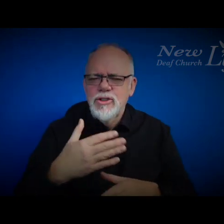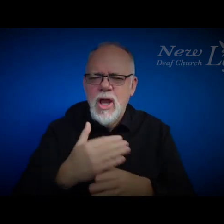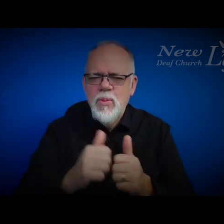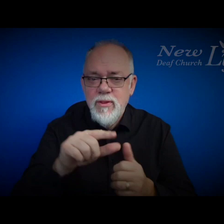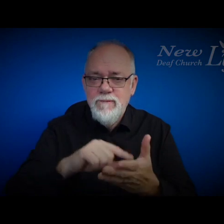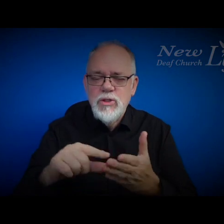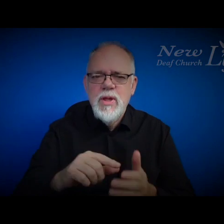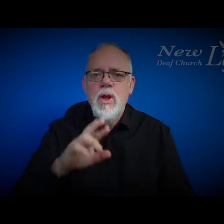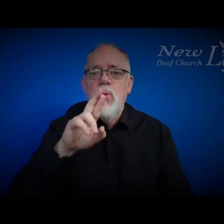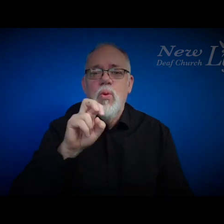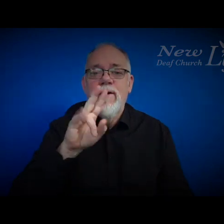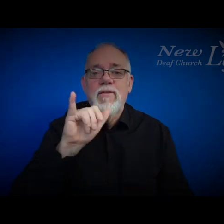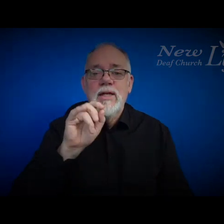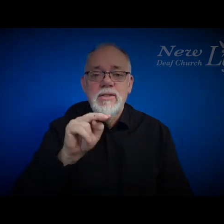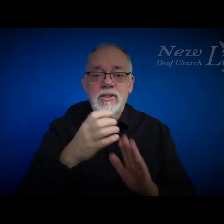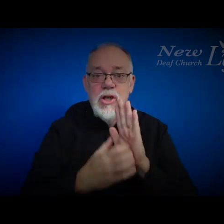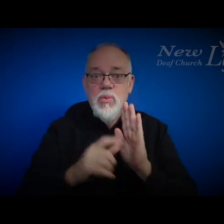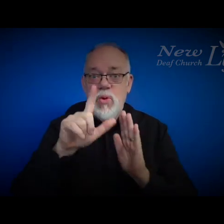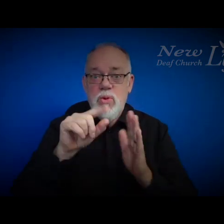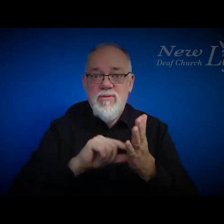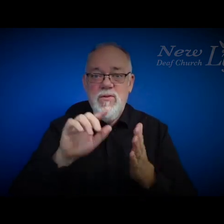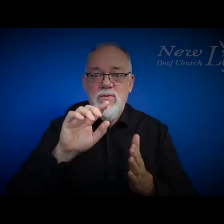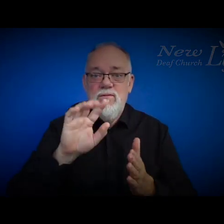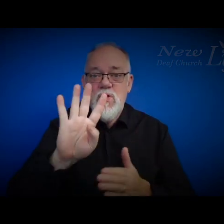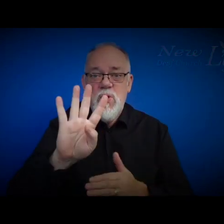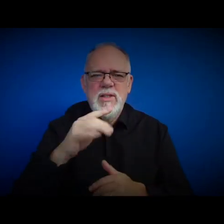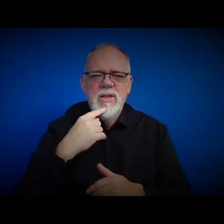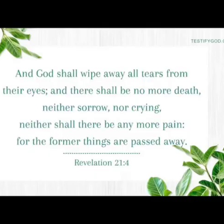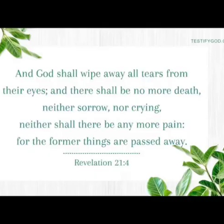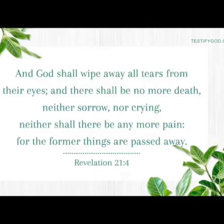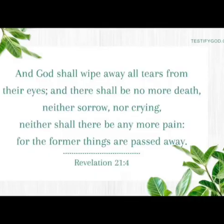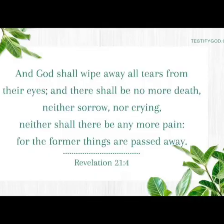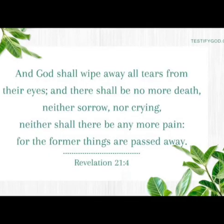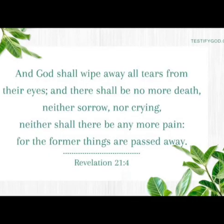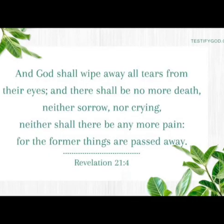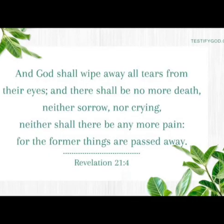How to face suffering, still persevere. I want to share with you a verse from Revelation chapter 21, verse 4 says,